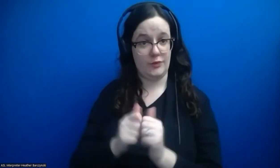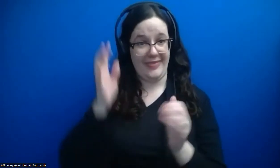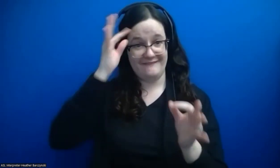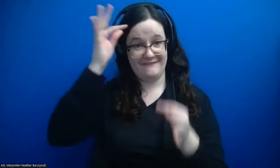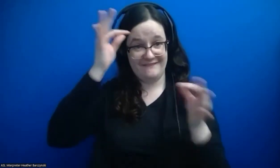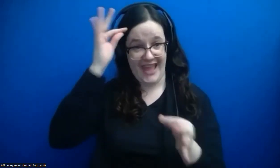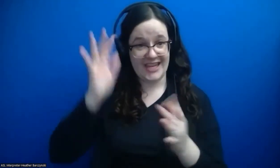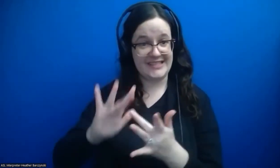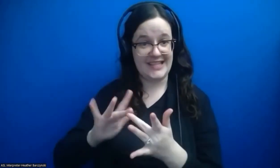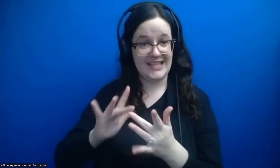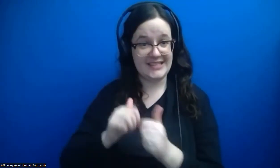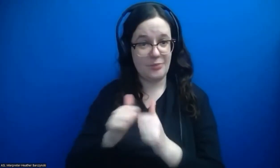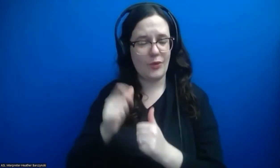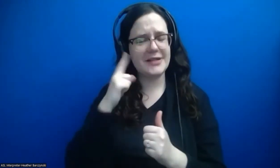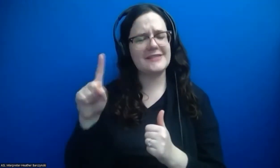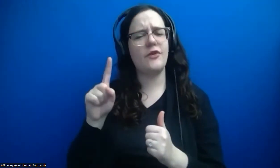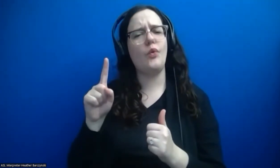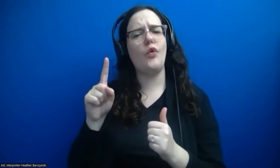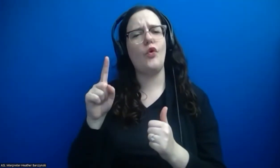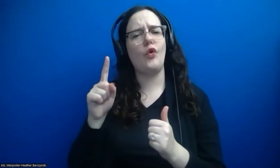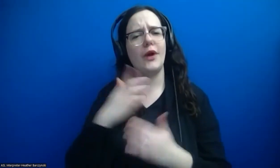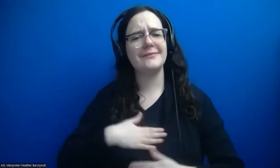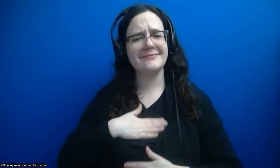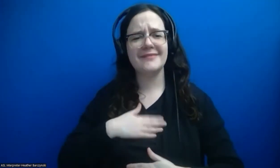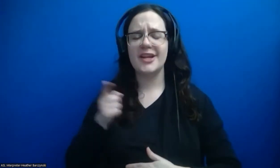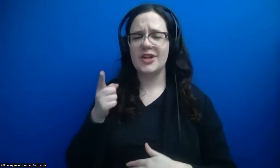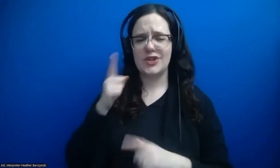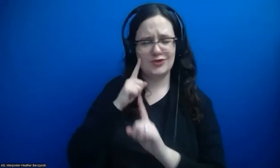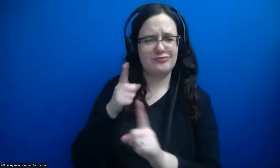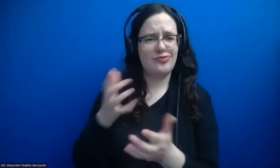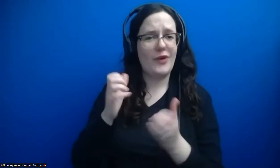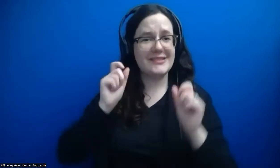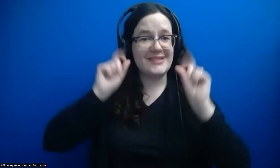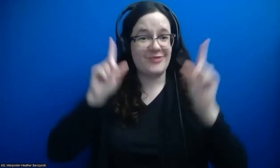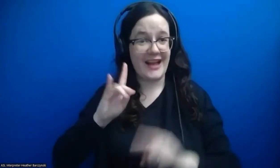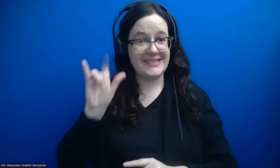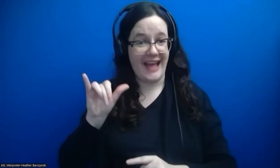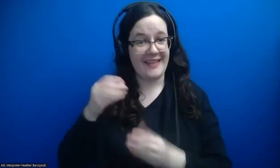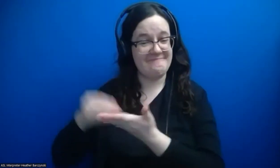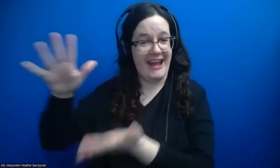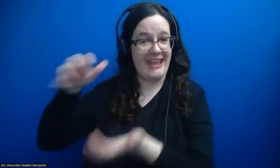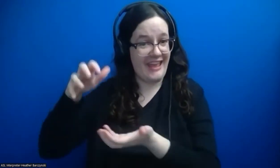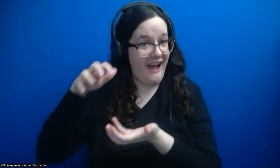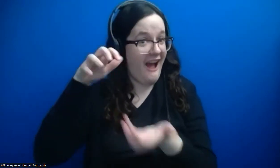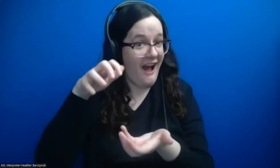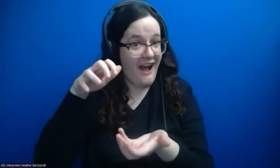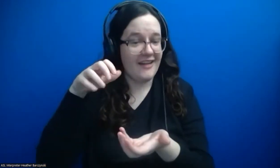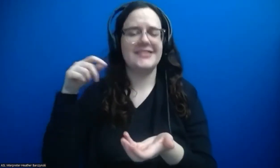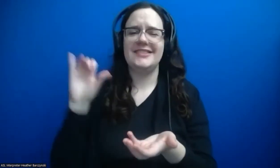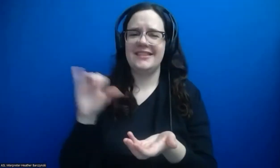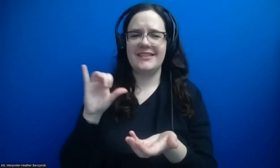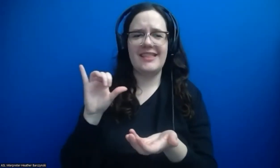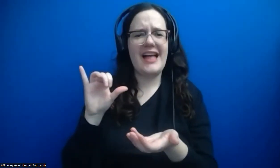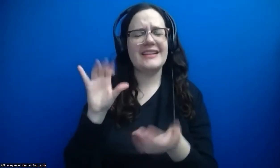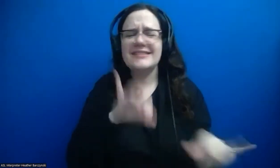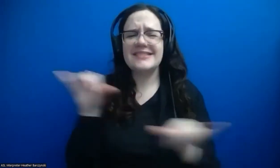was a form of escape, form of wanting to surprise Kelly with a sum of money, almost like winning a big job, and